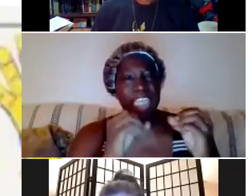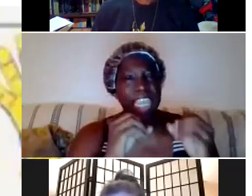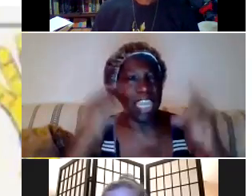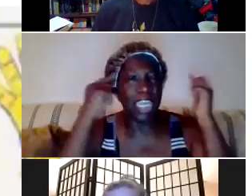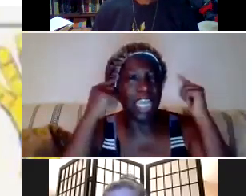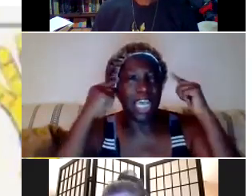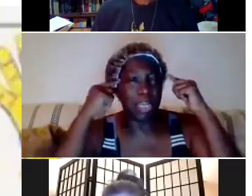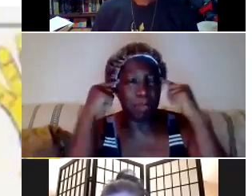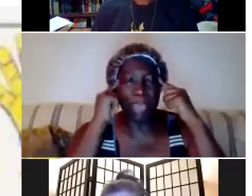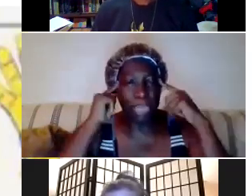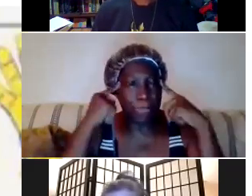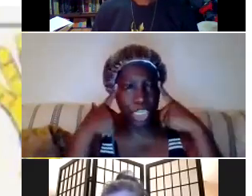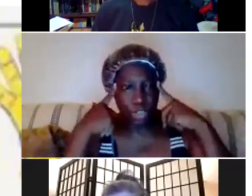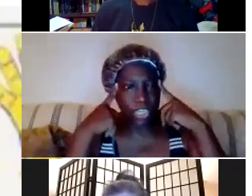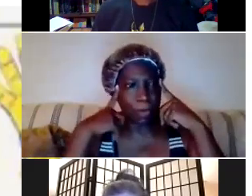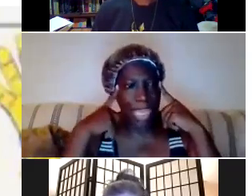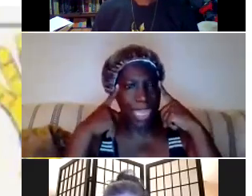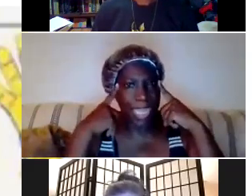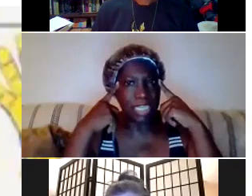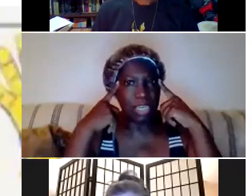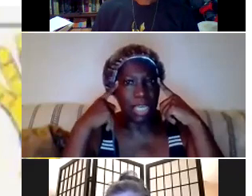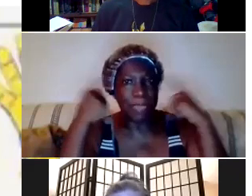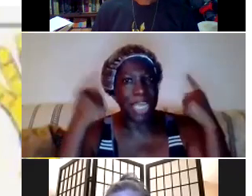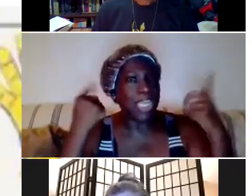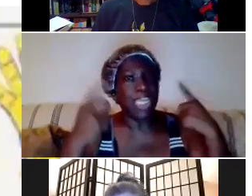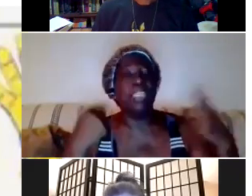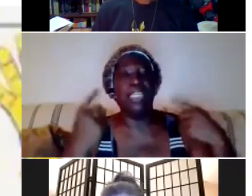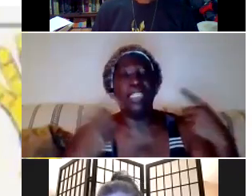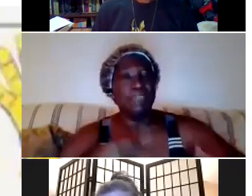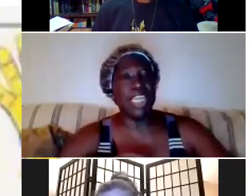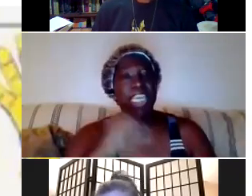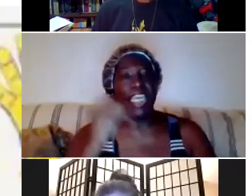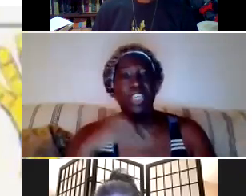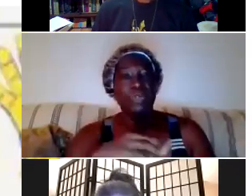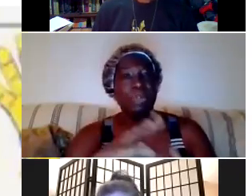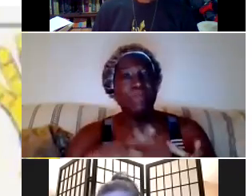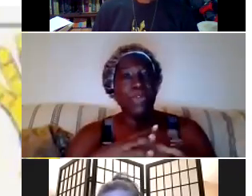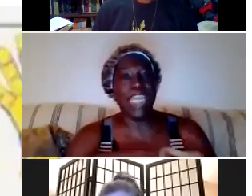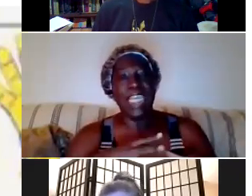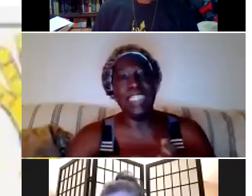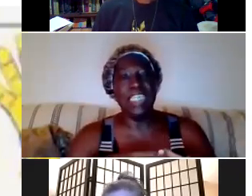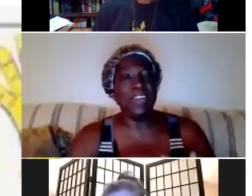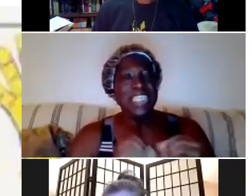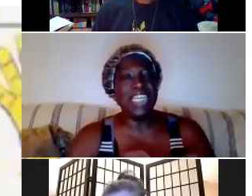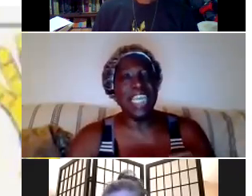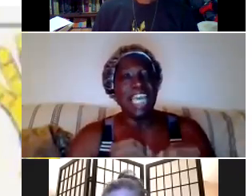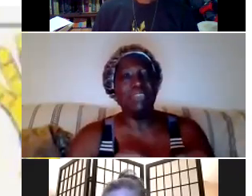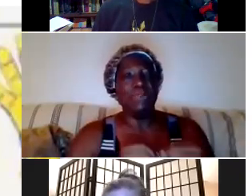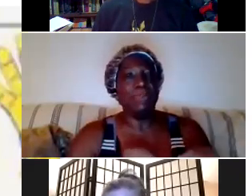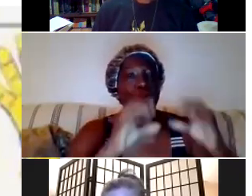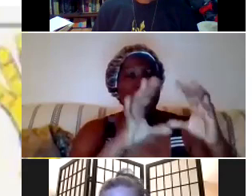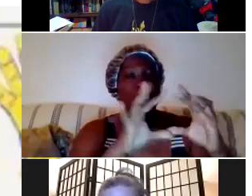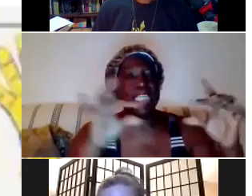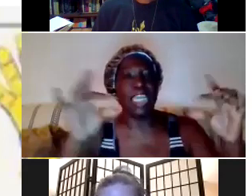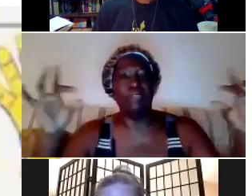that I'm saying, make a picture in your mind about it and stuff like that, you'll remember it easier. It's not like having